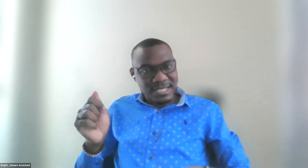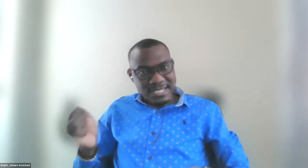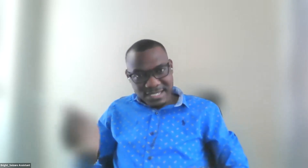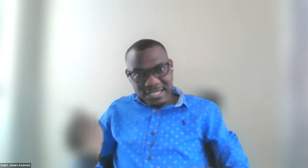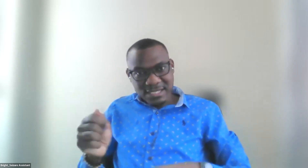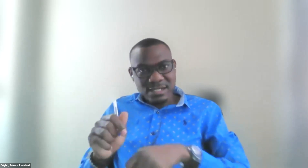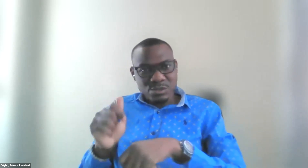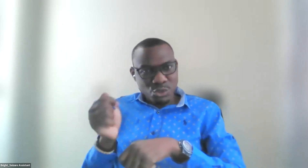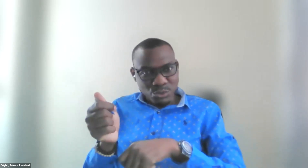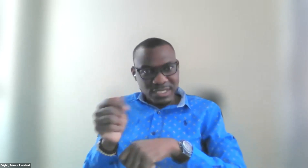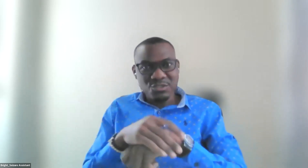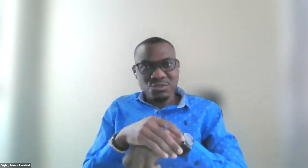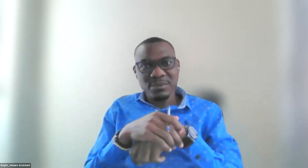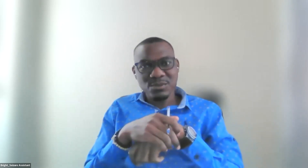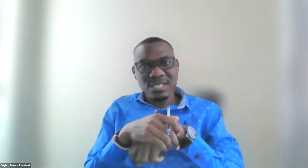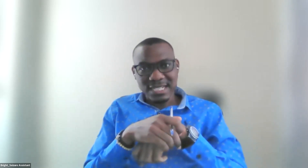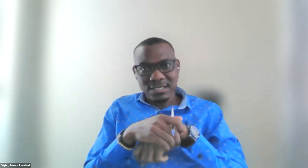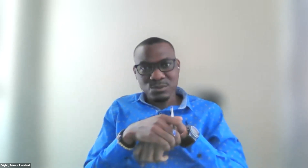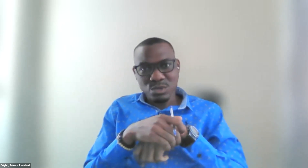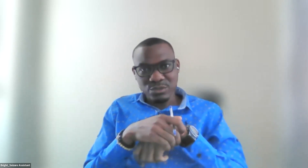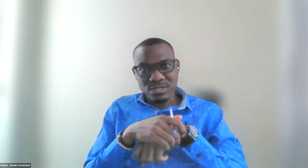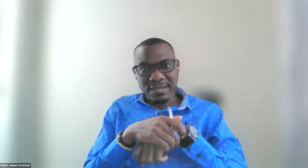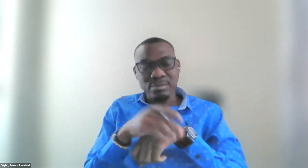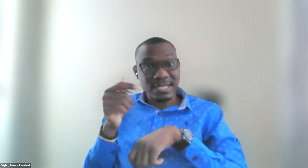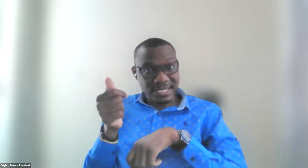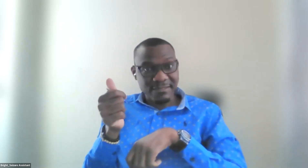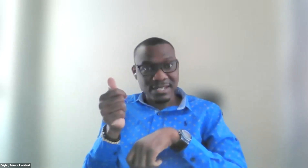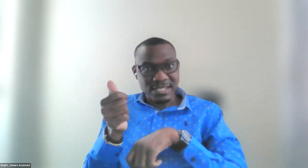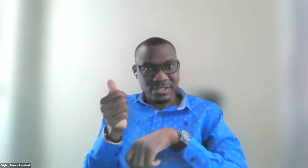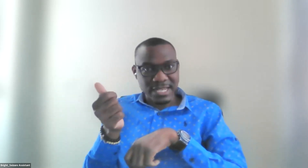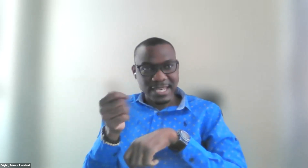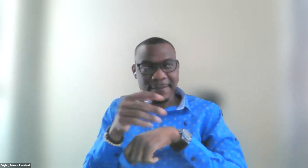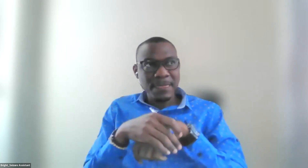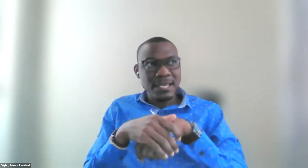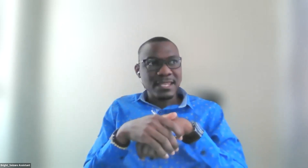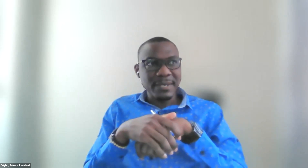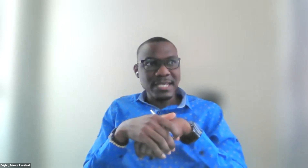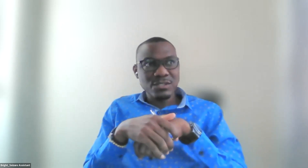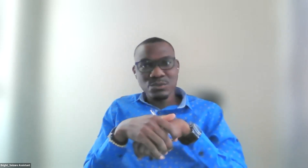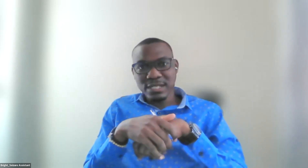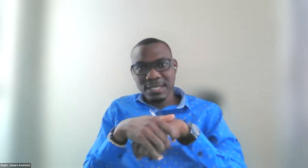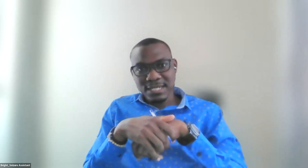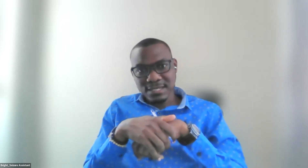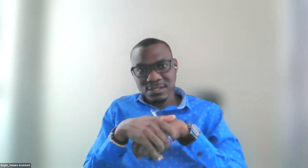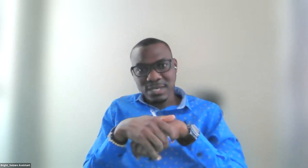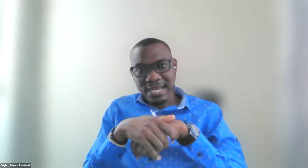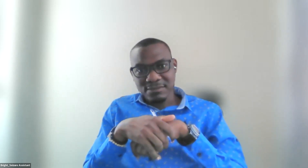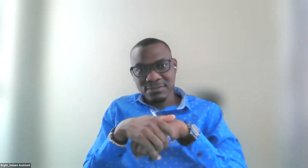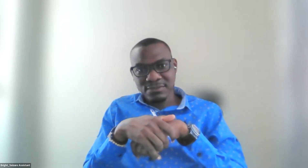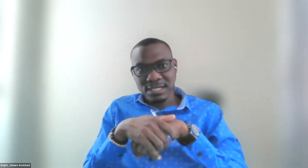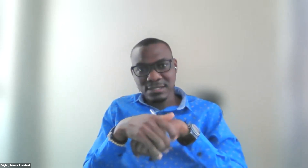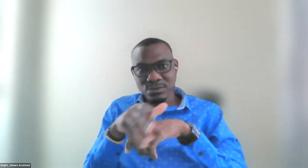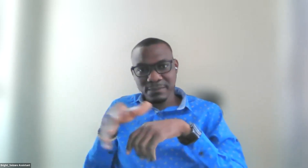SMS, there's a set tone that you'd be able to hear to warn you to say Bright is having a seizure in there. There are many SUDEP cases that we